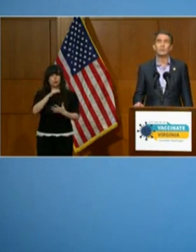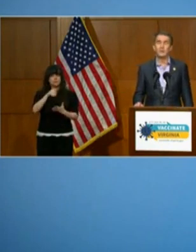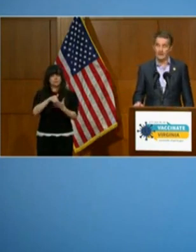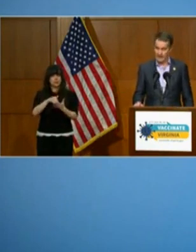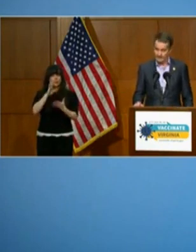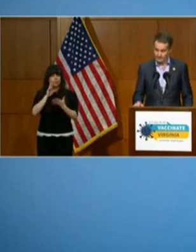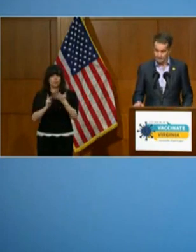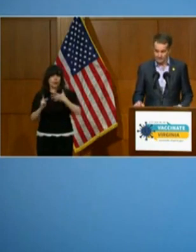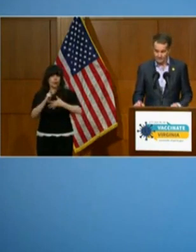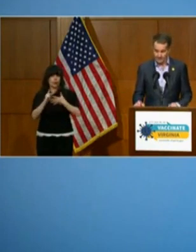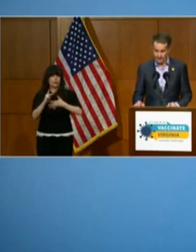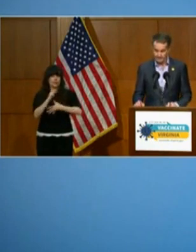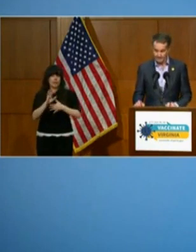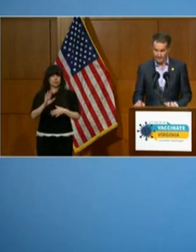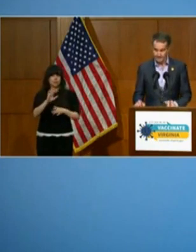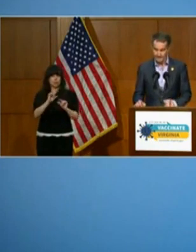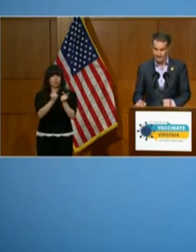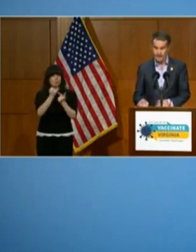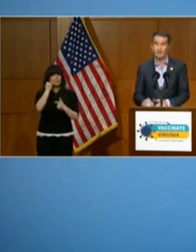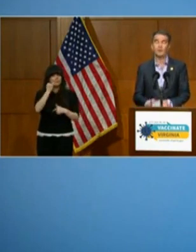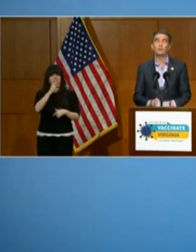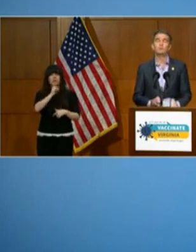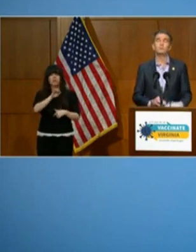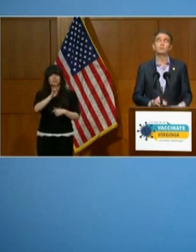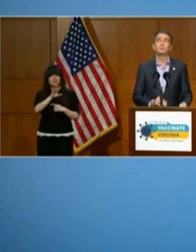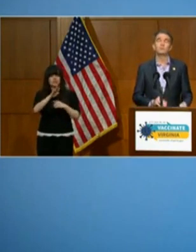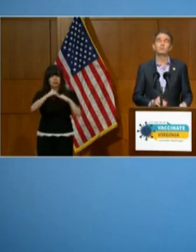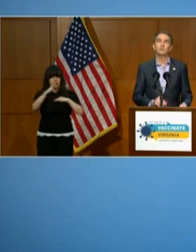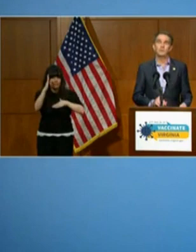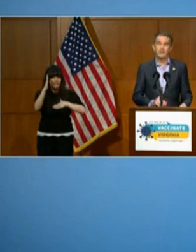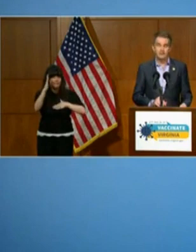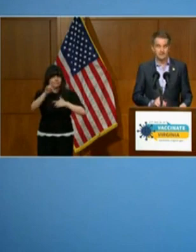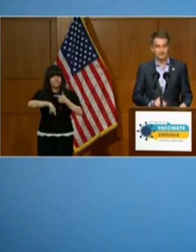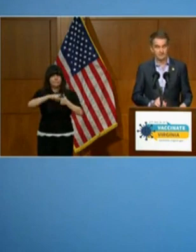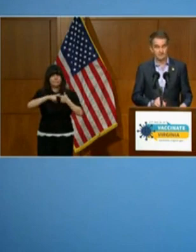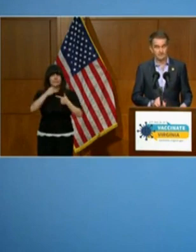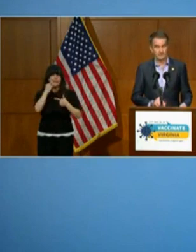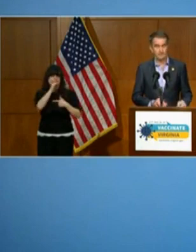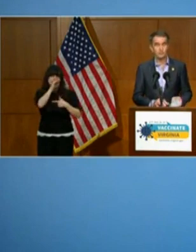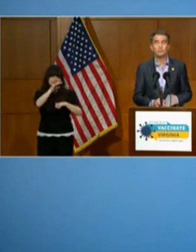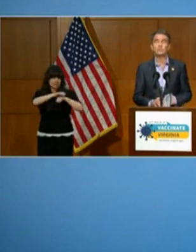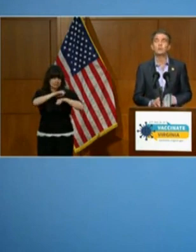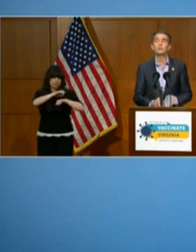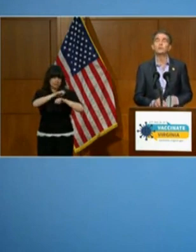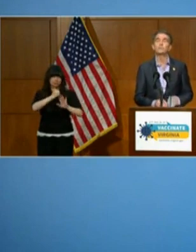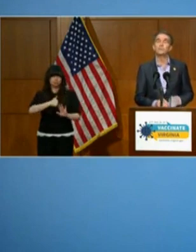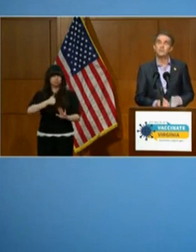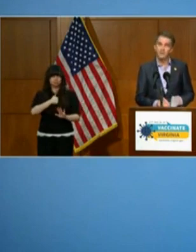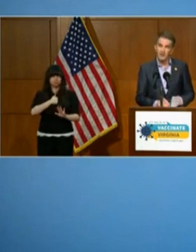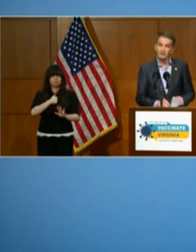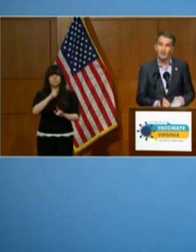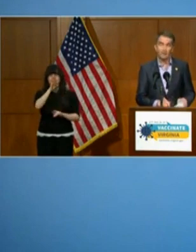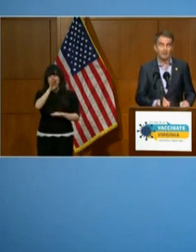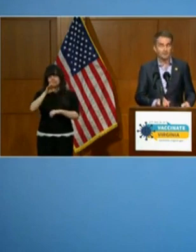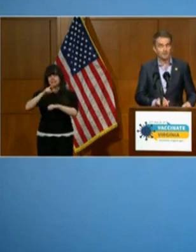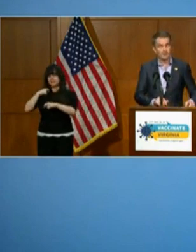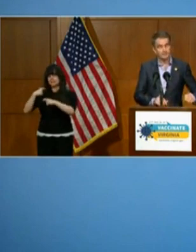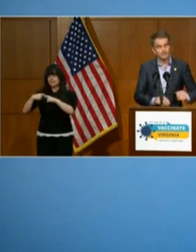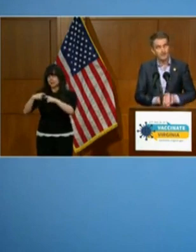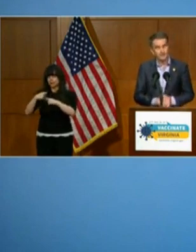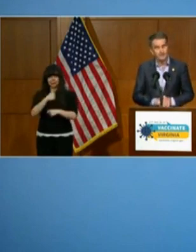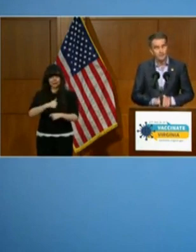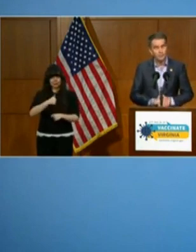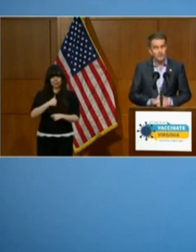callers age 75 and up and those who speak English. Excuse me, those who speak Spanish. I